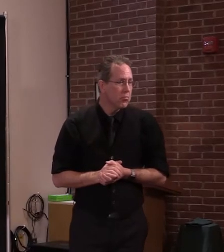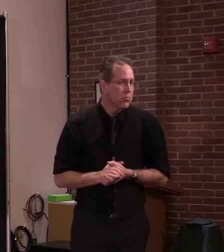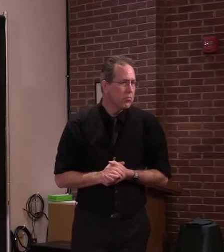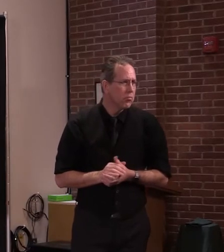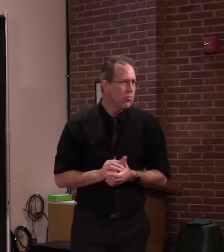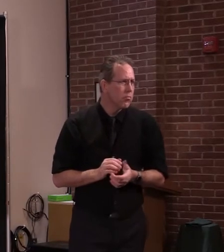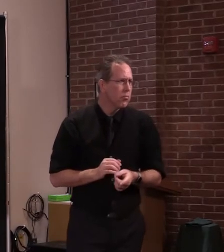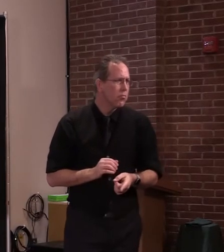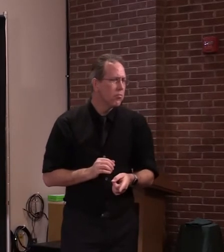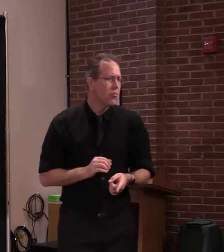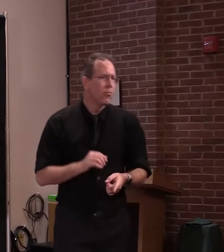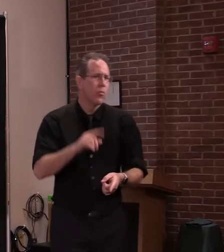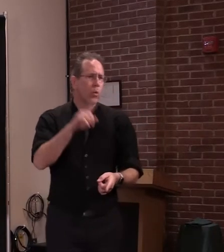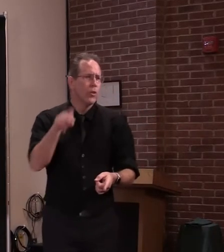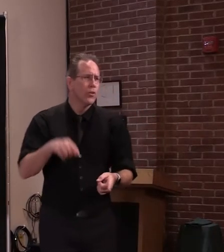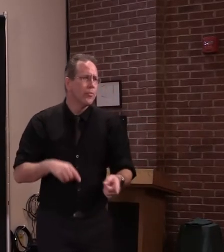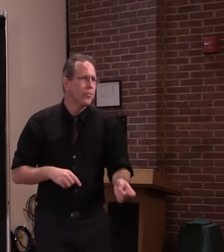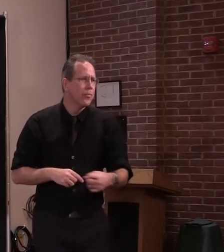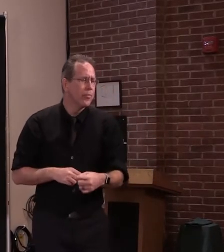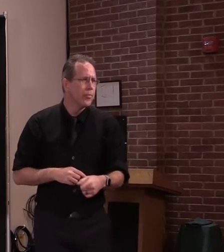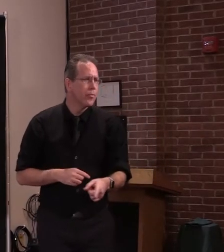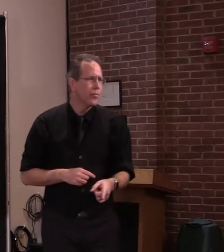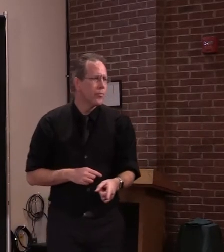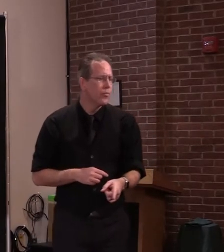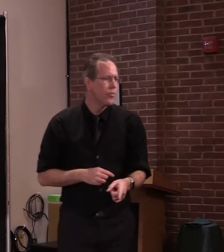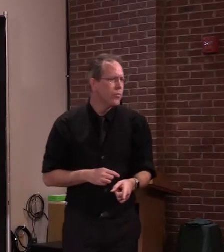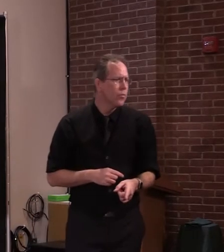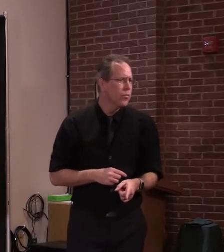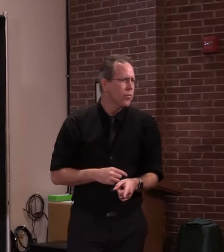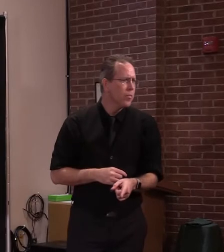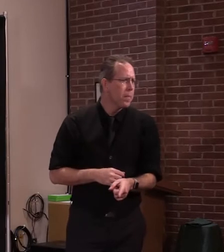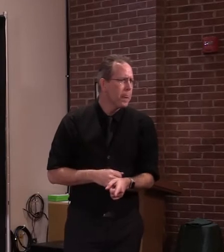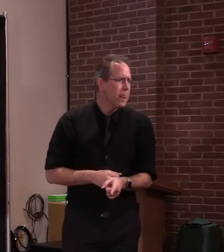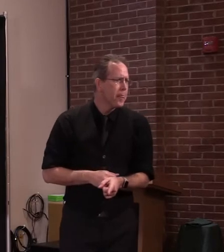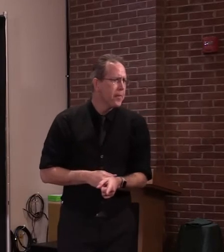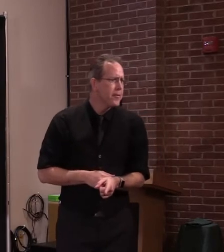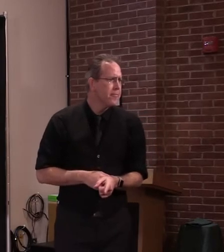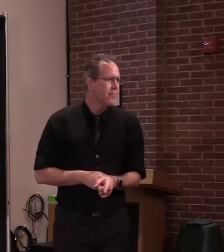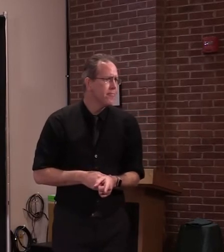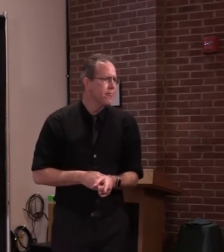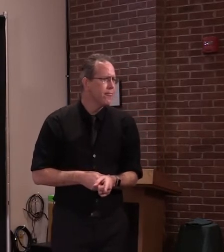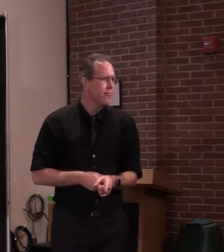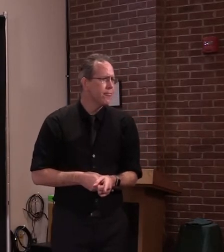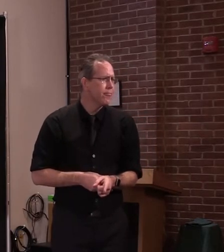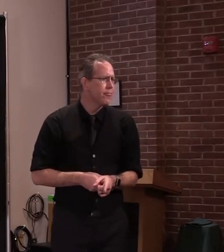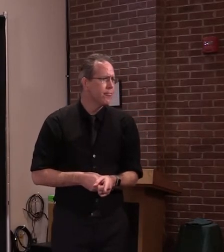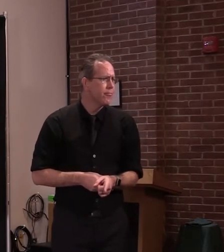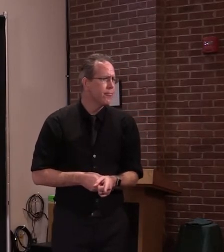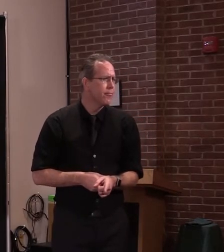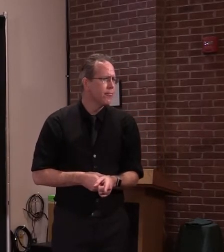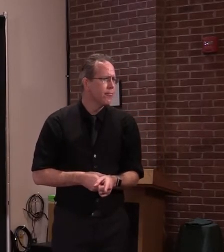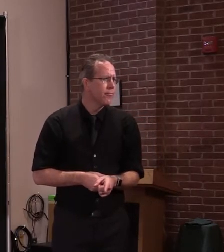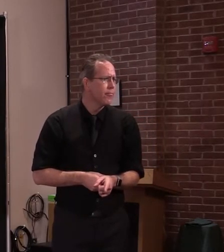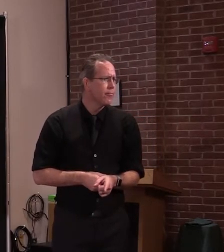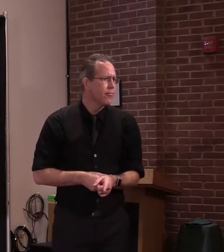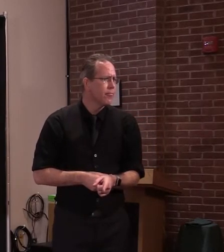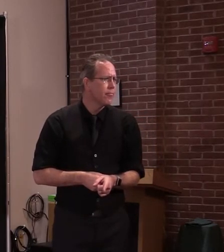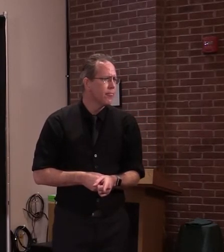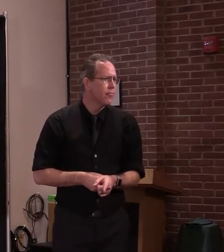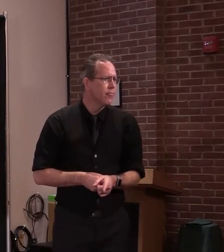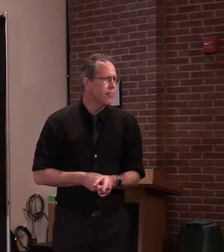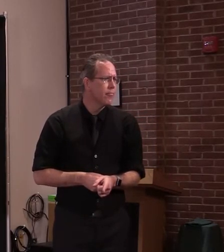the results, the delay in the test results. And was that a technical